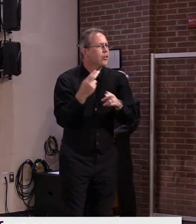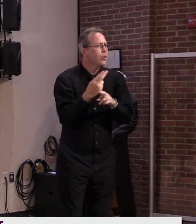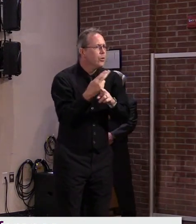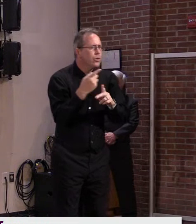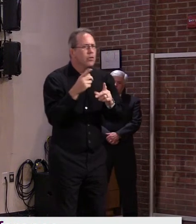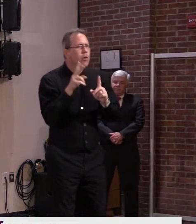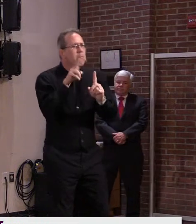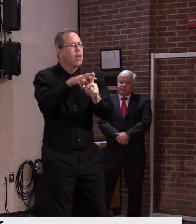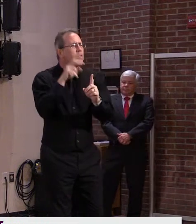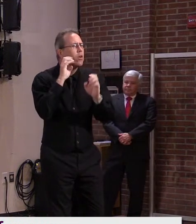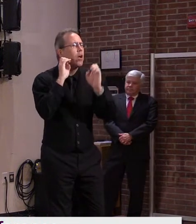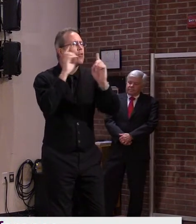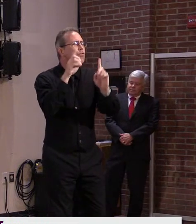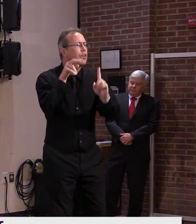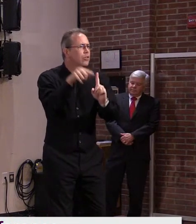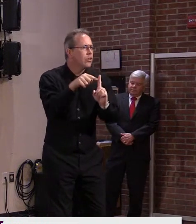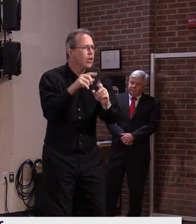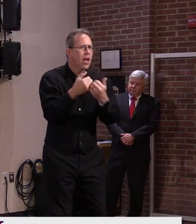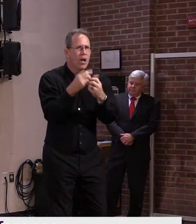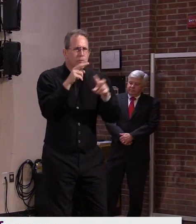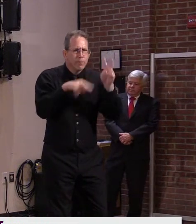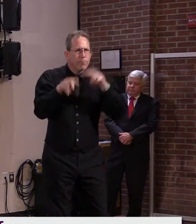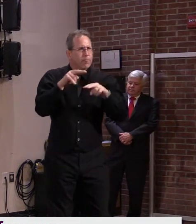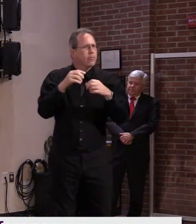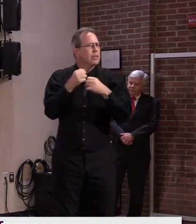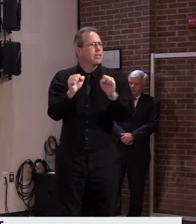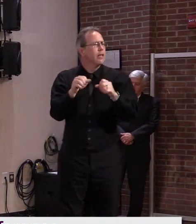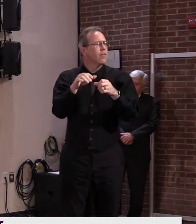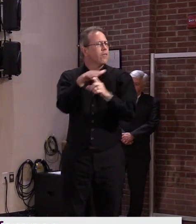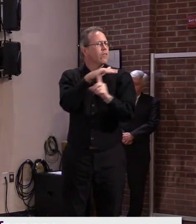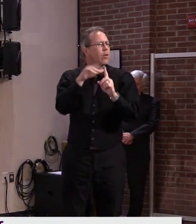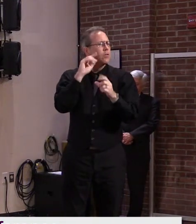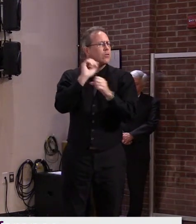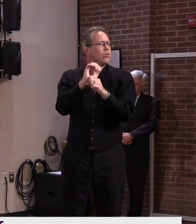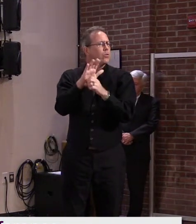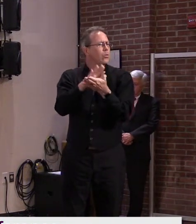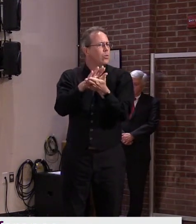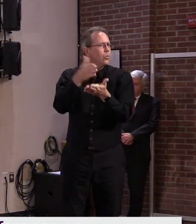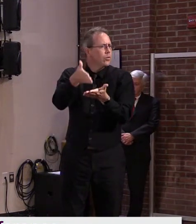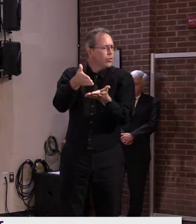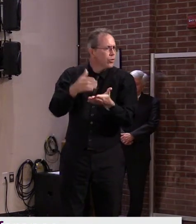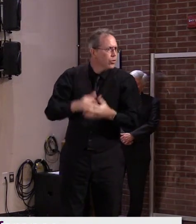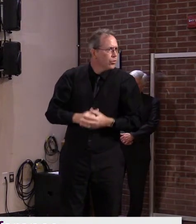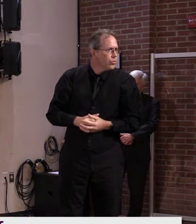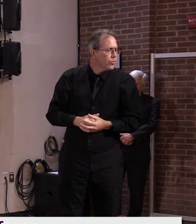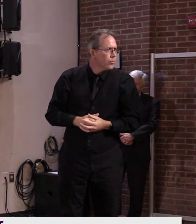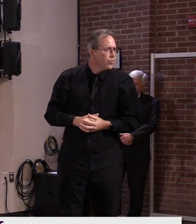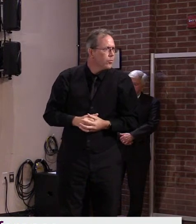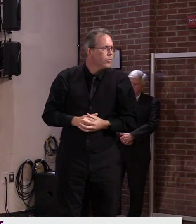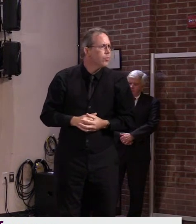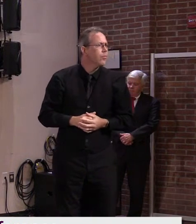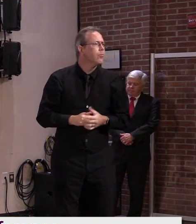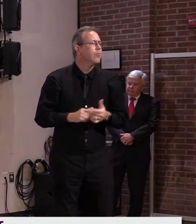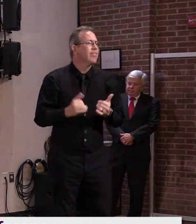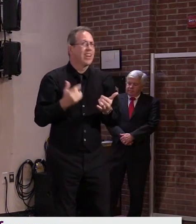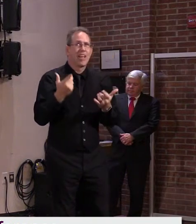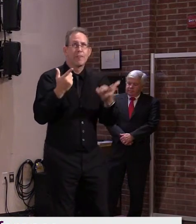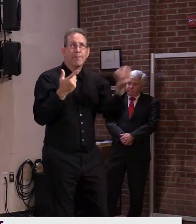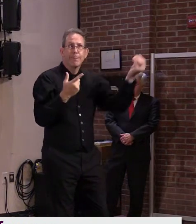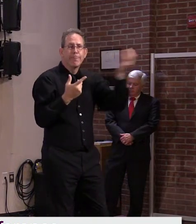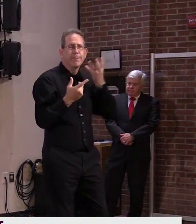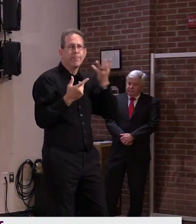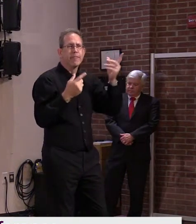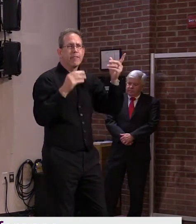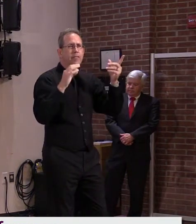of how that might impact Vermont. But we're really, to a certain extent, in a holding pattern until the federal government releases specific regulatory